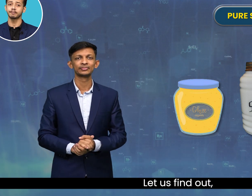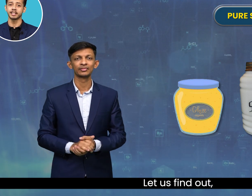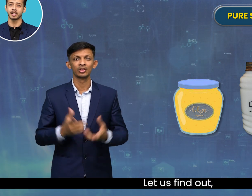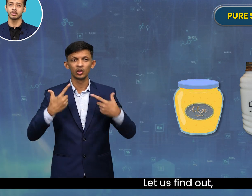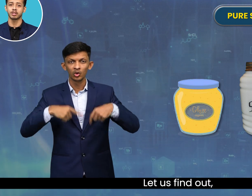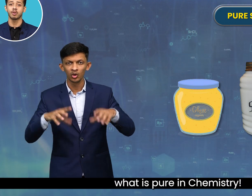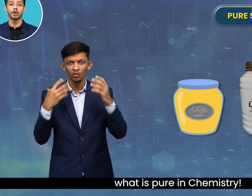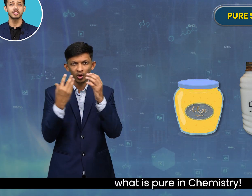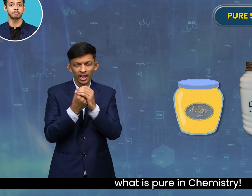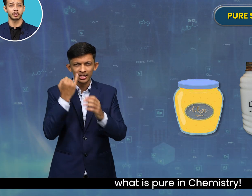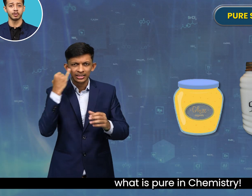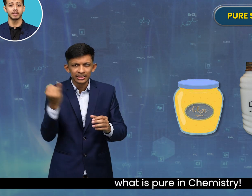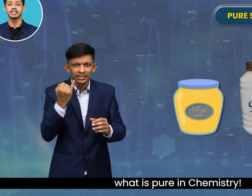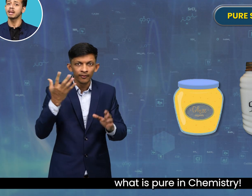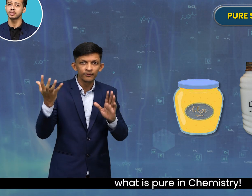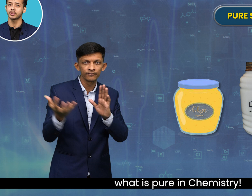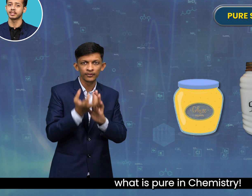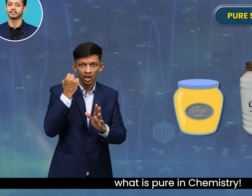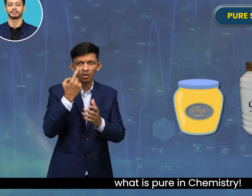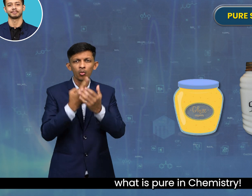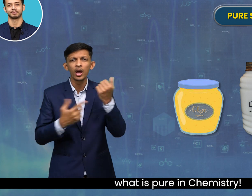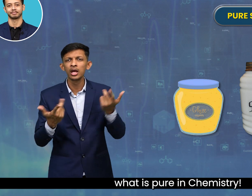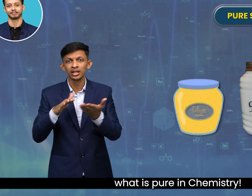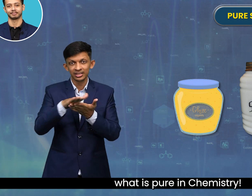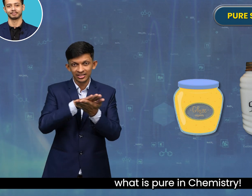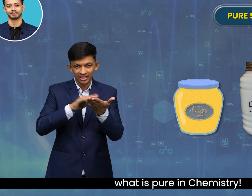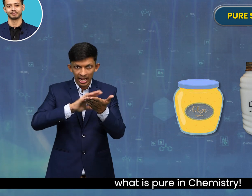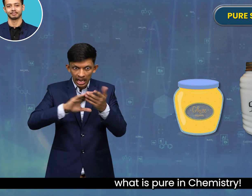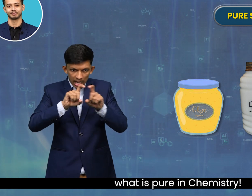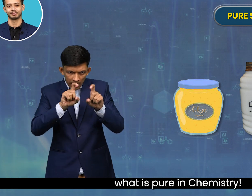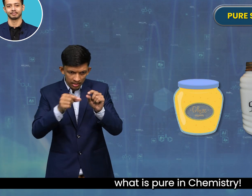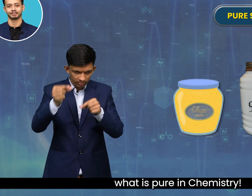Let us find out what is pure in chemistry.